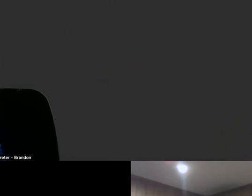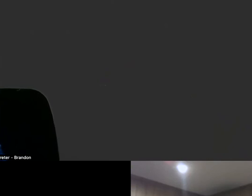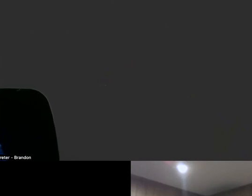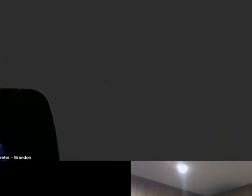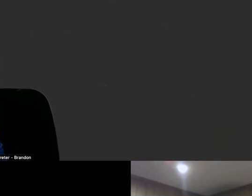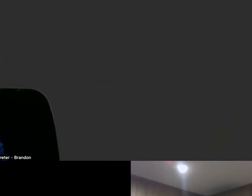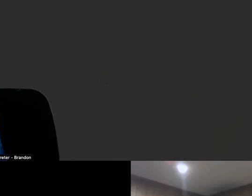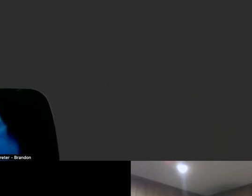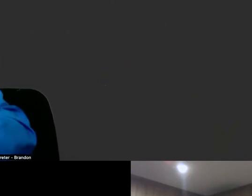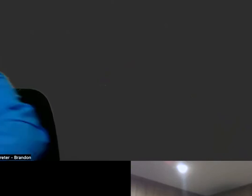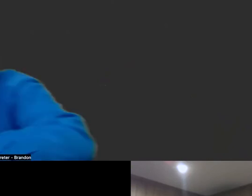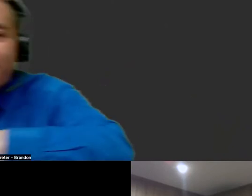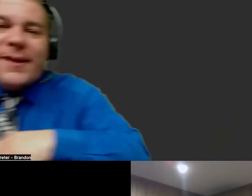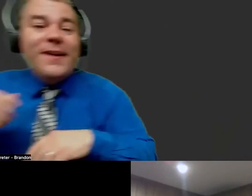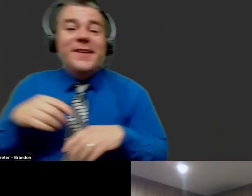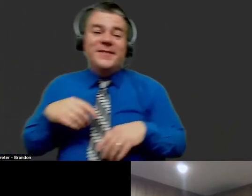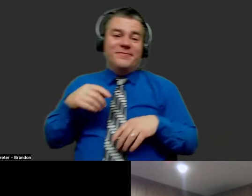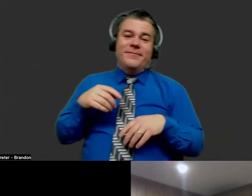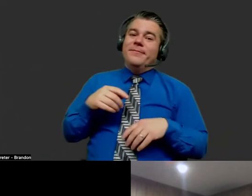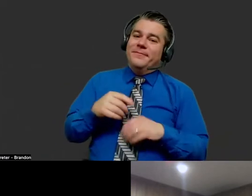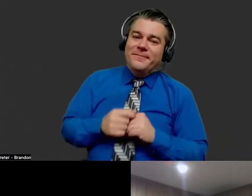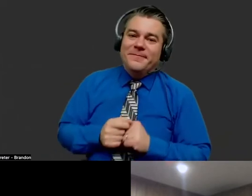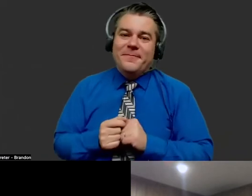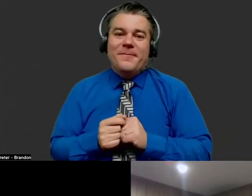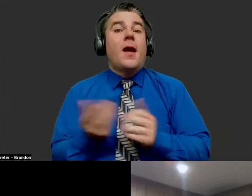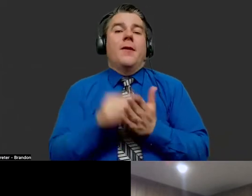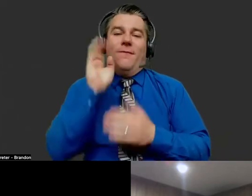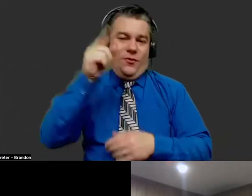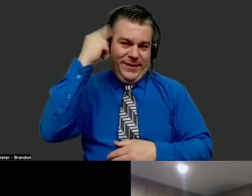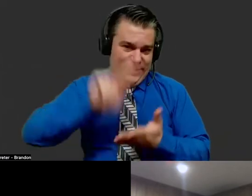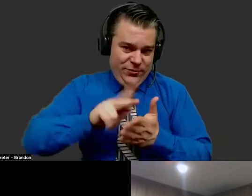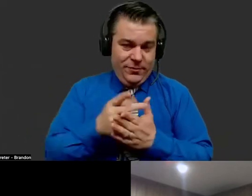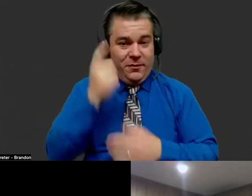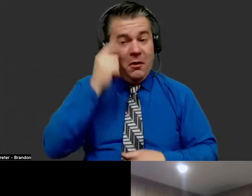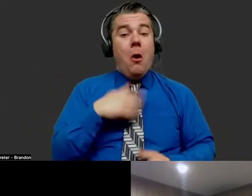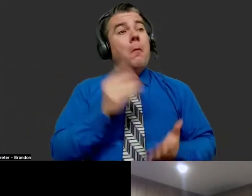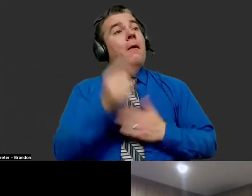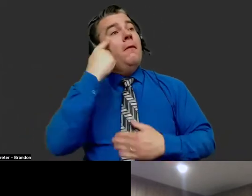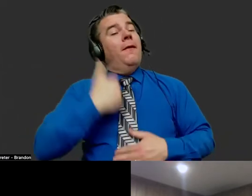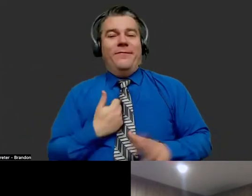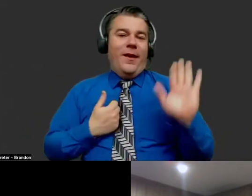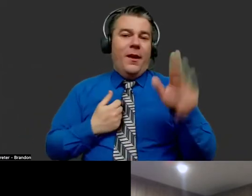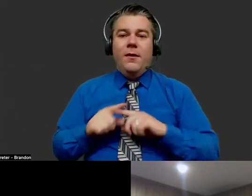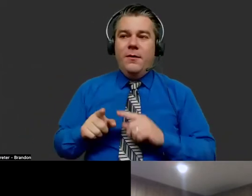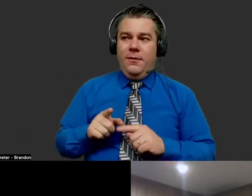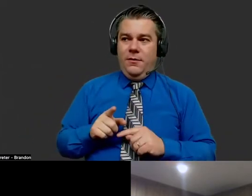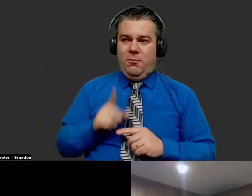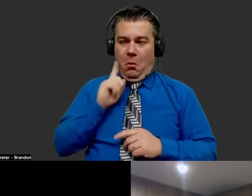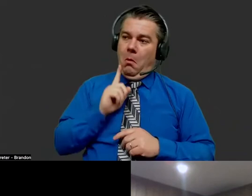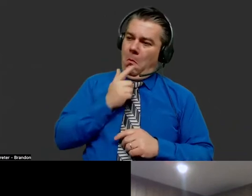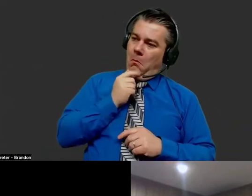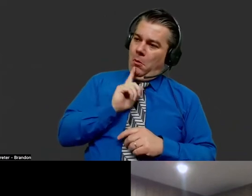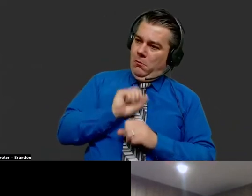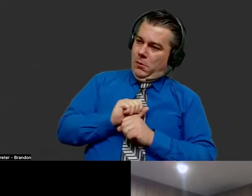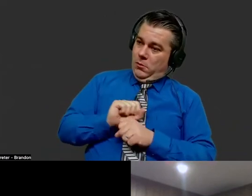And it's not necessarily something that you're like, oh, I'm going to buy that for myself. But it's something that you're like, does that really work? Is that